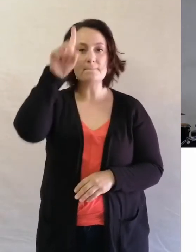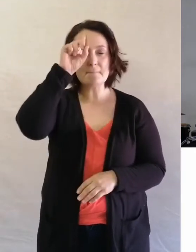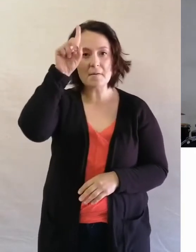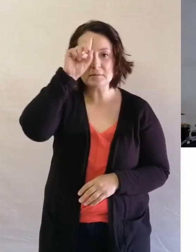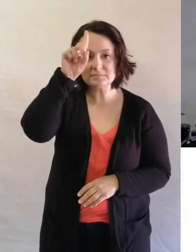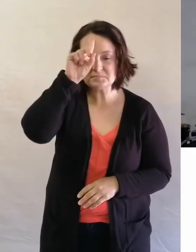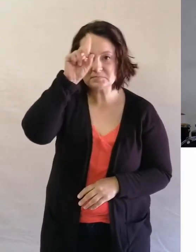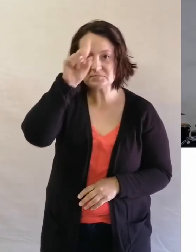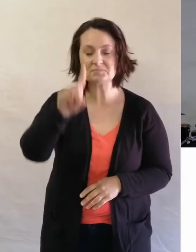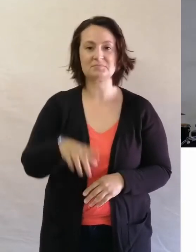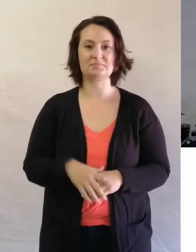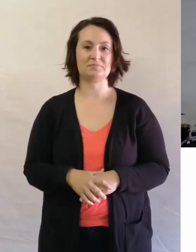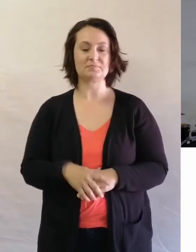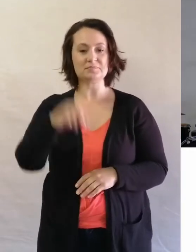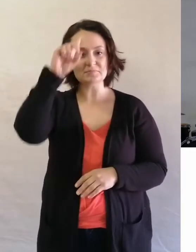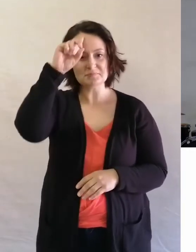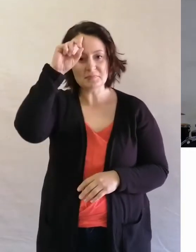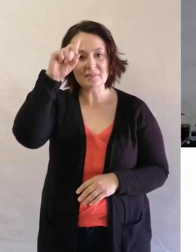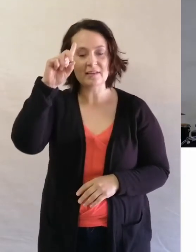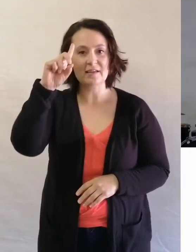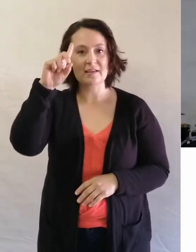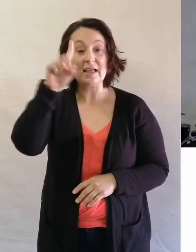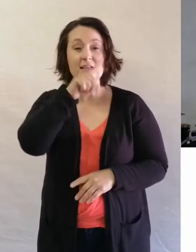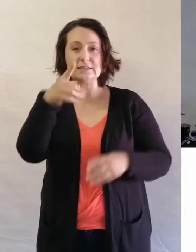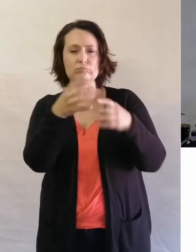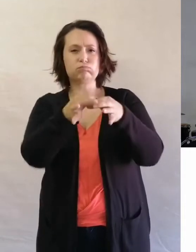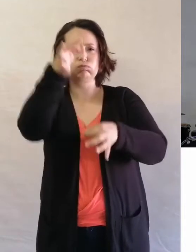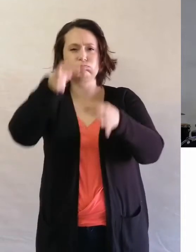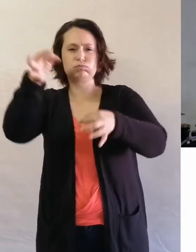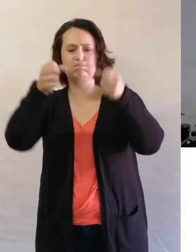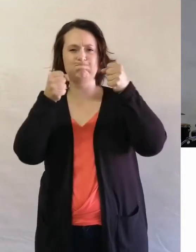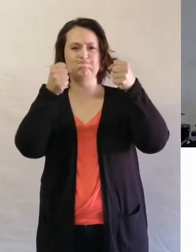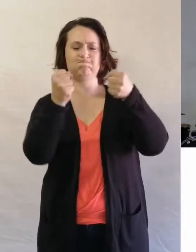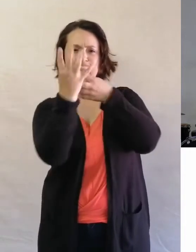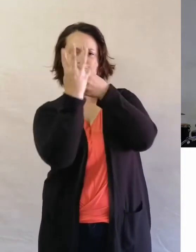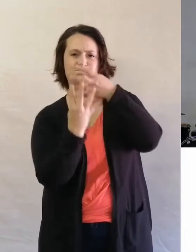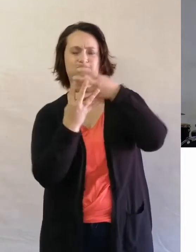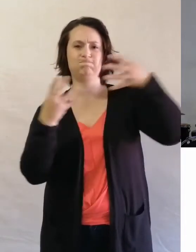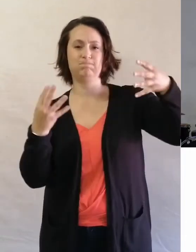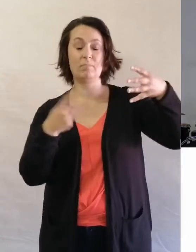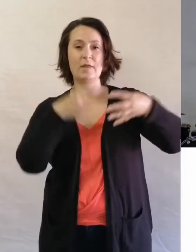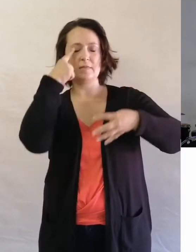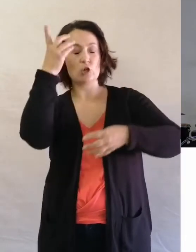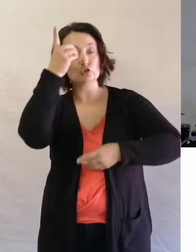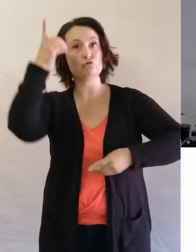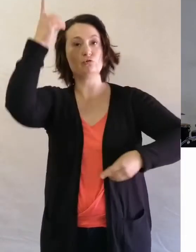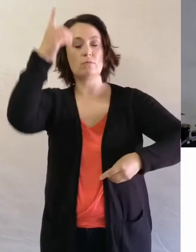in a prison cell, didn't let it dull his imagination, his dream of a land that was free.